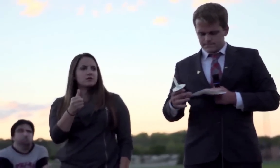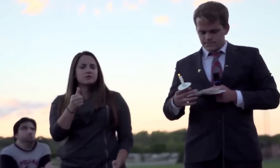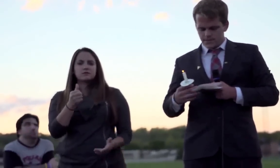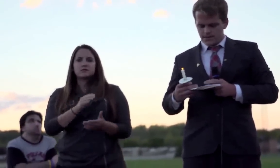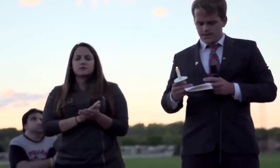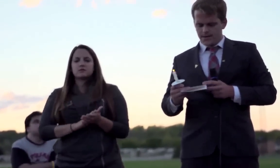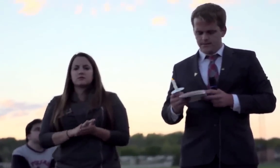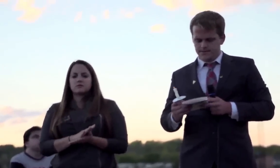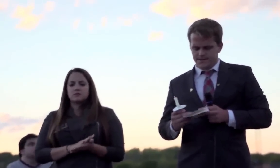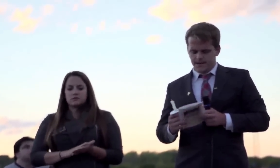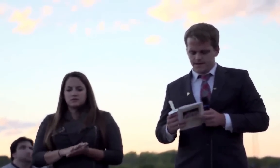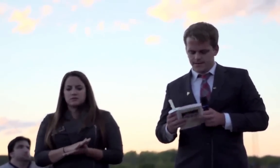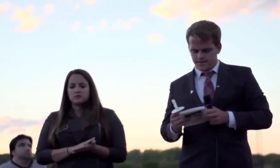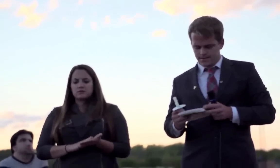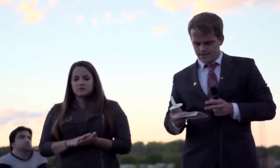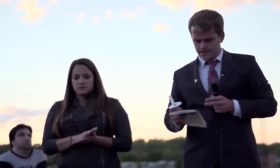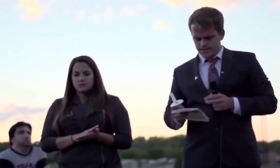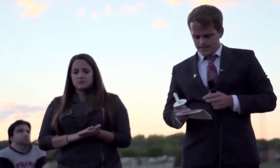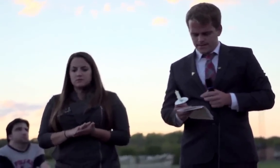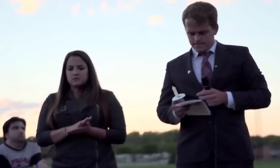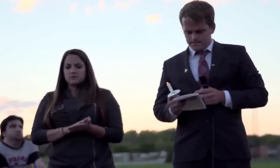he was